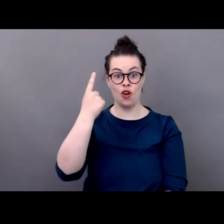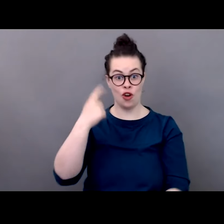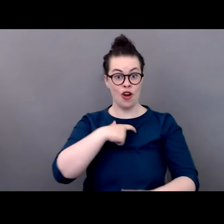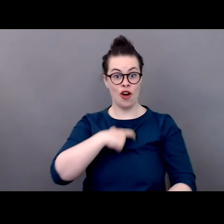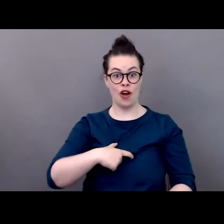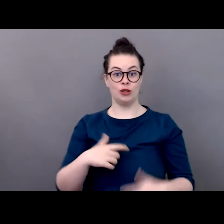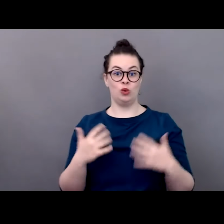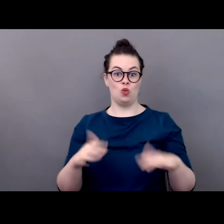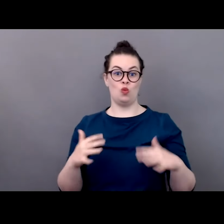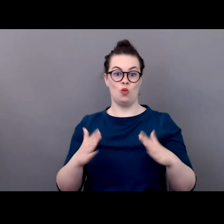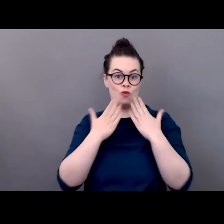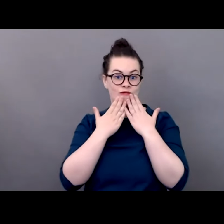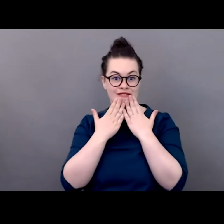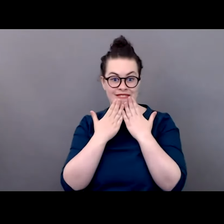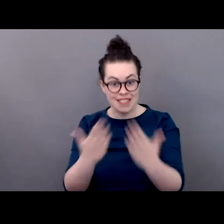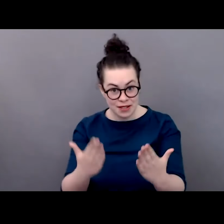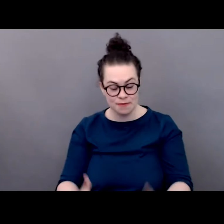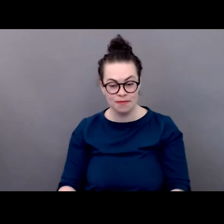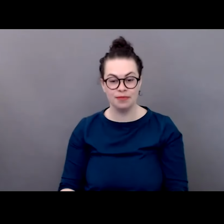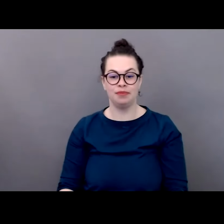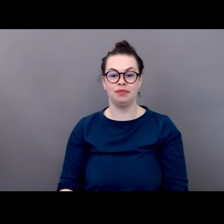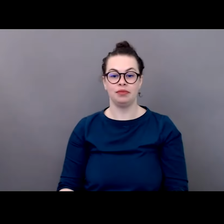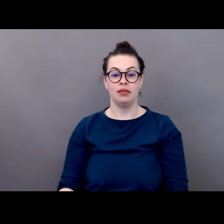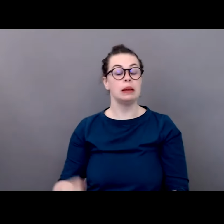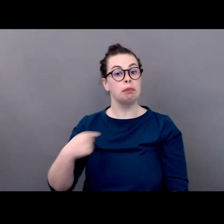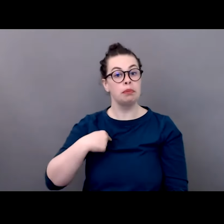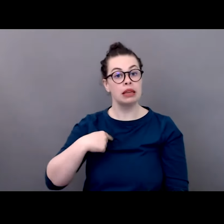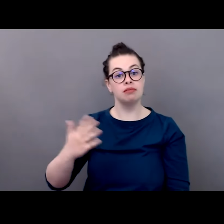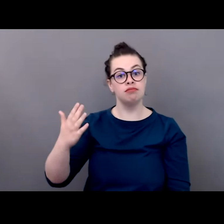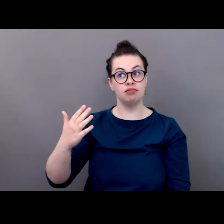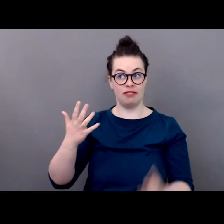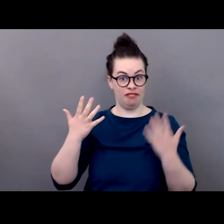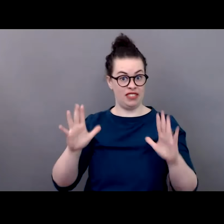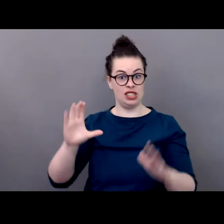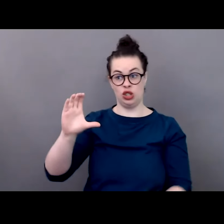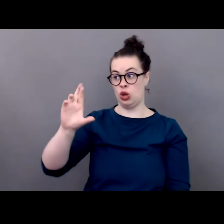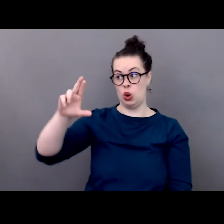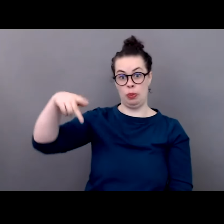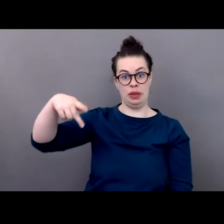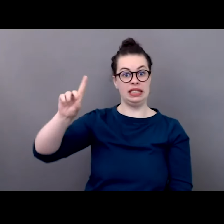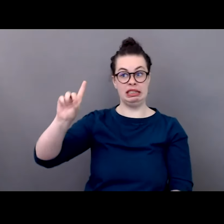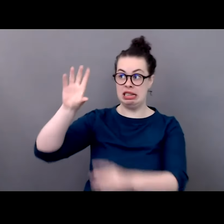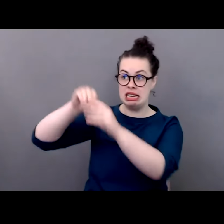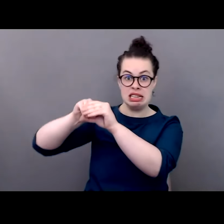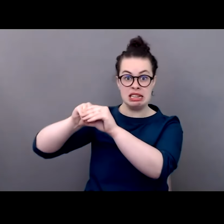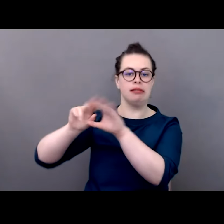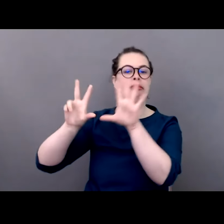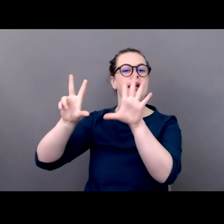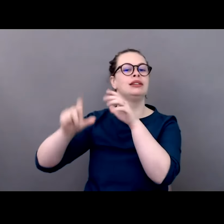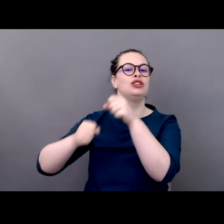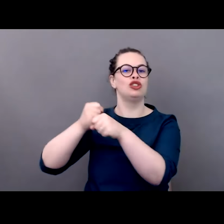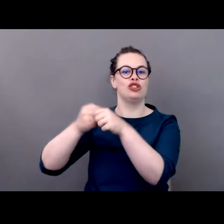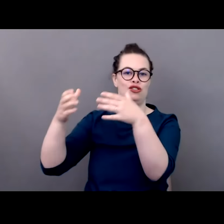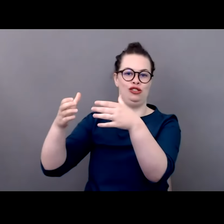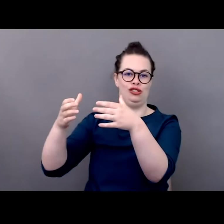webinar. I have been on the committee for 8 years. That's the time you can be. That's